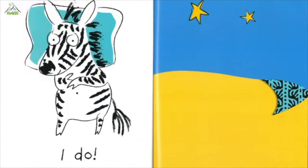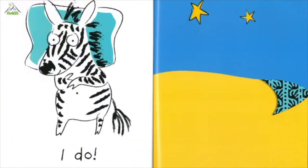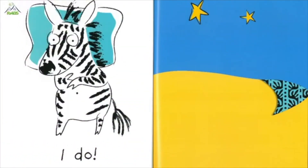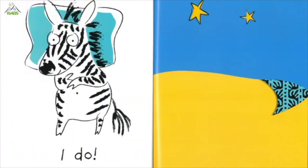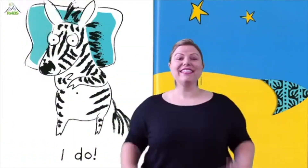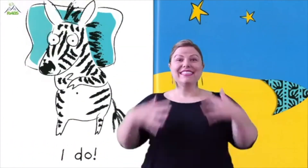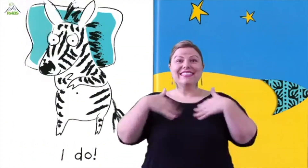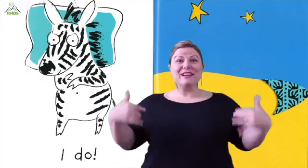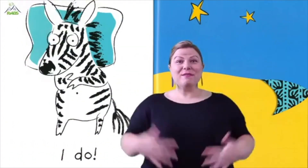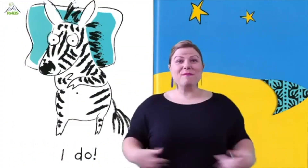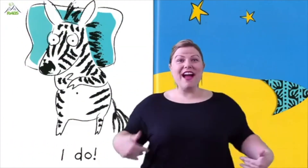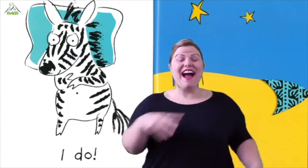I do.